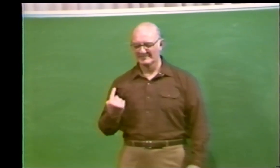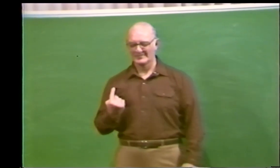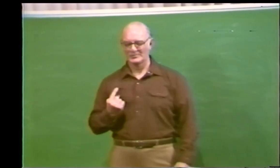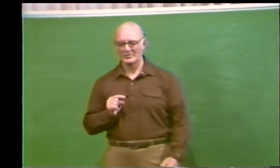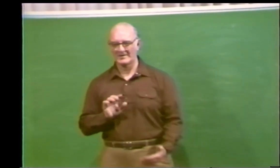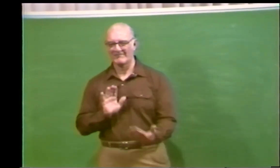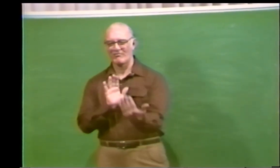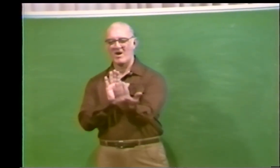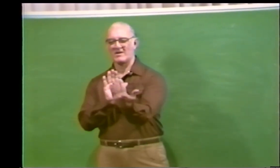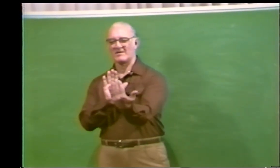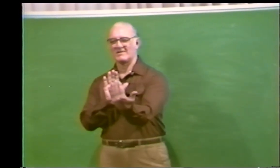to the front,